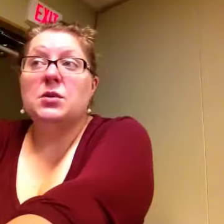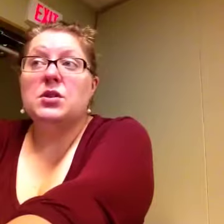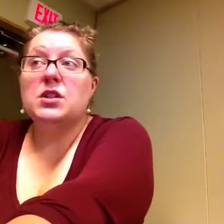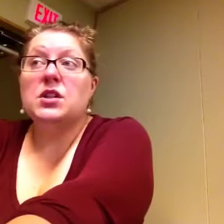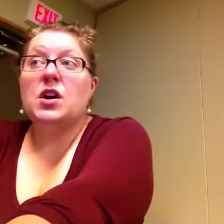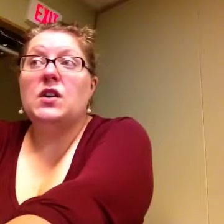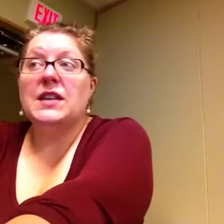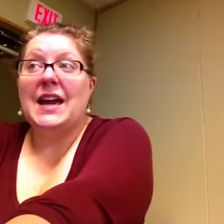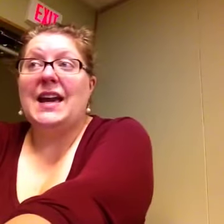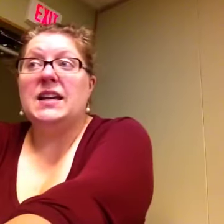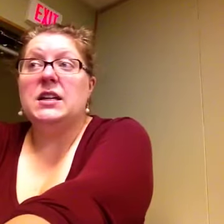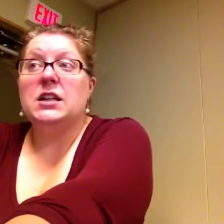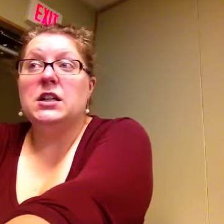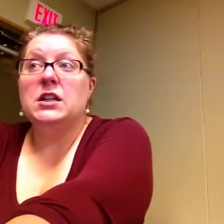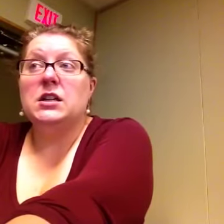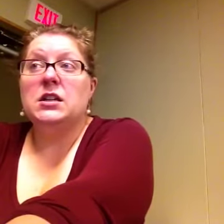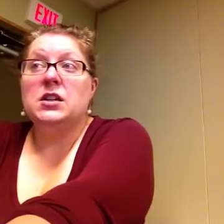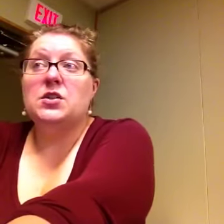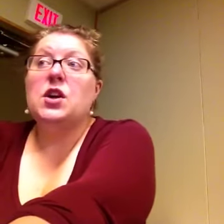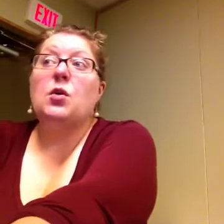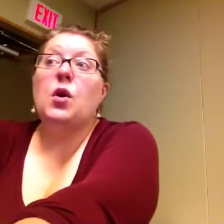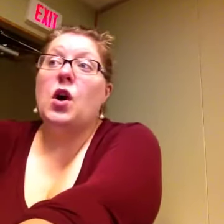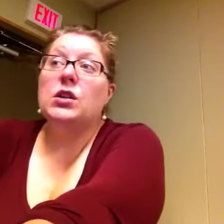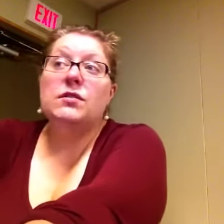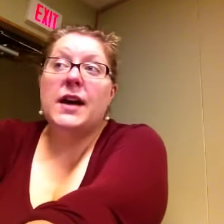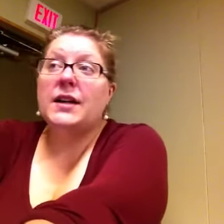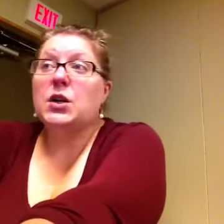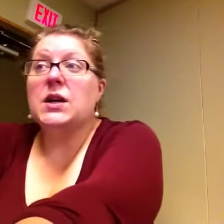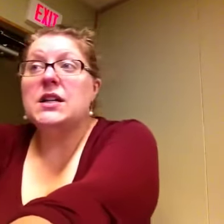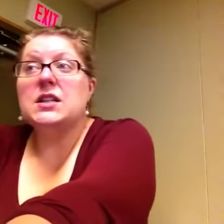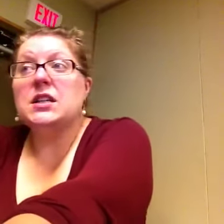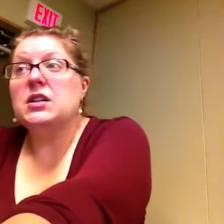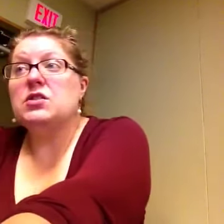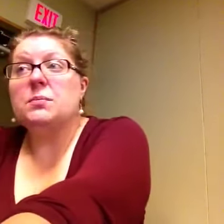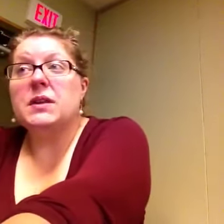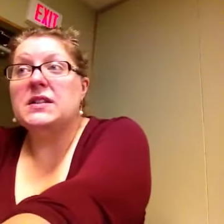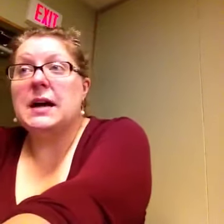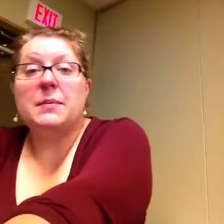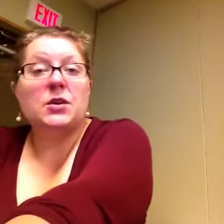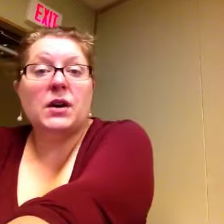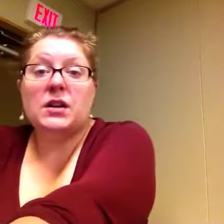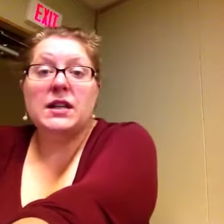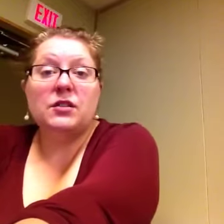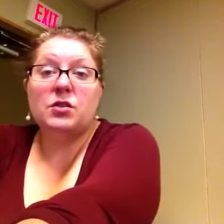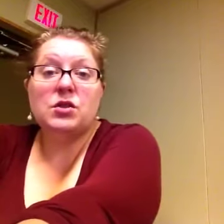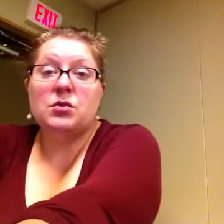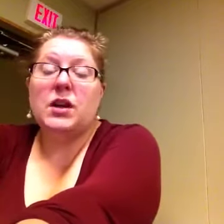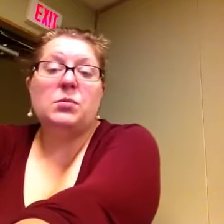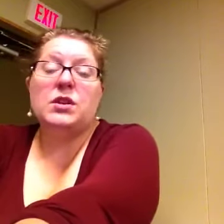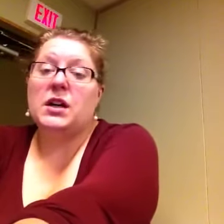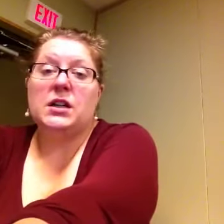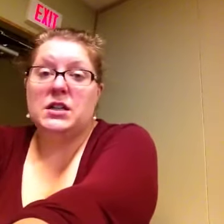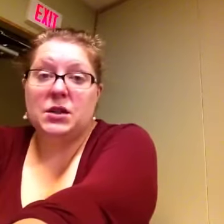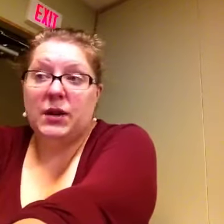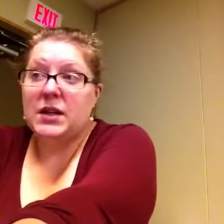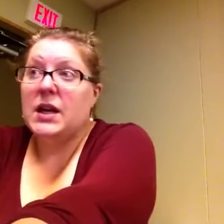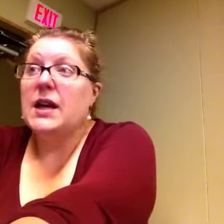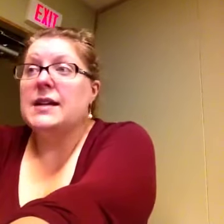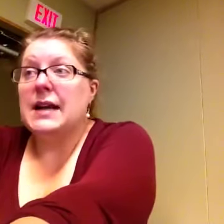note on the A. So all of that crazy jumping that's happening around in the alto 2 line, we're not going to do it. It's